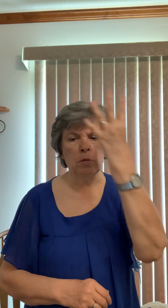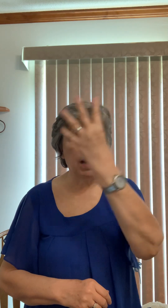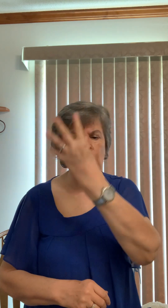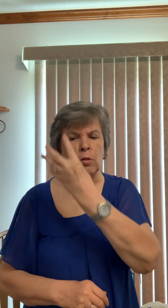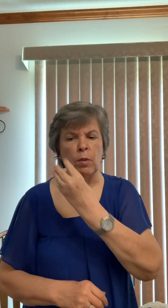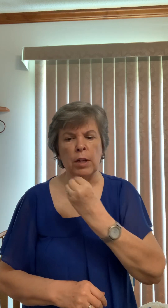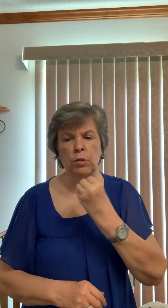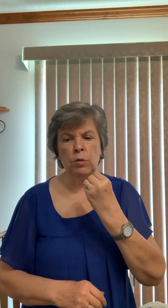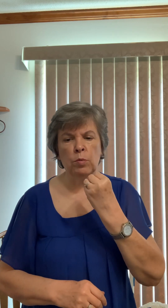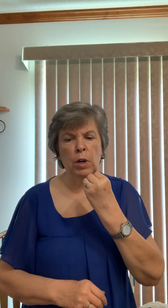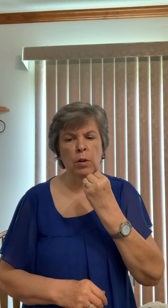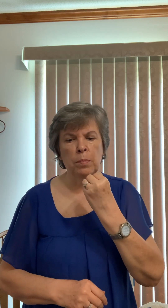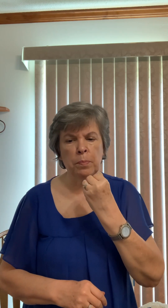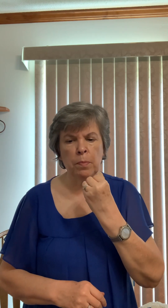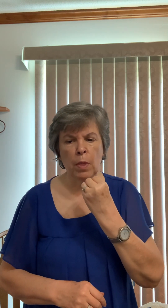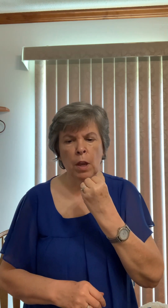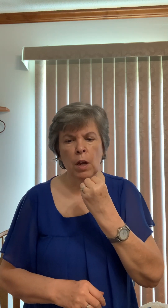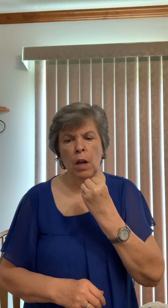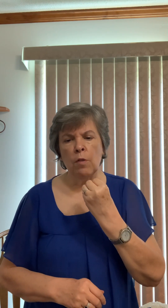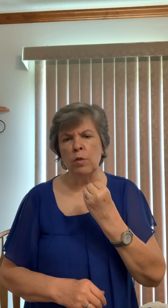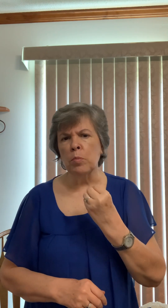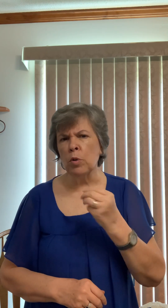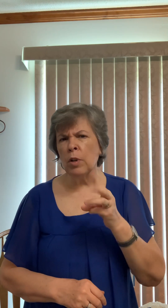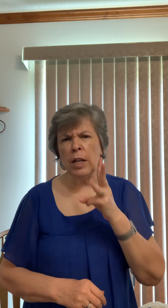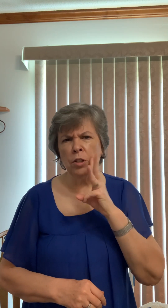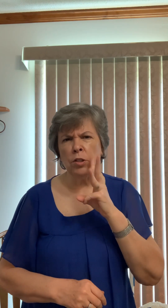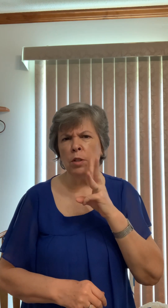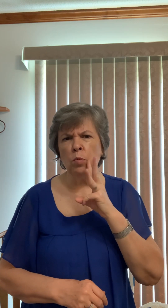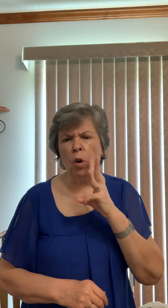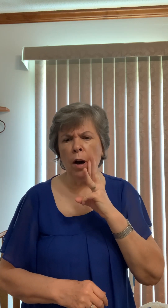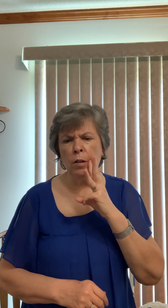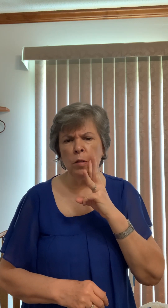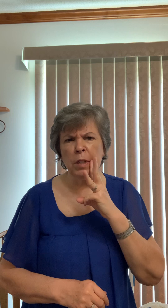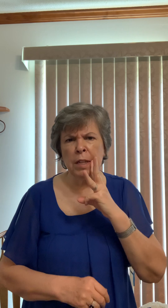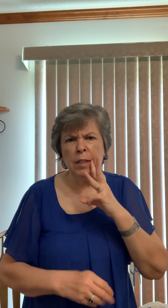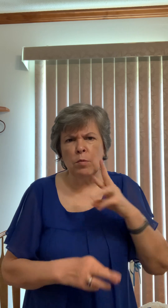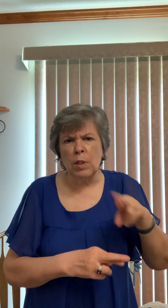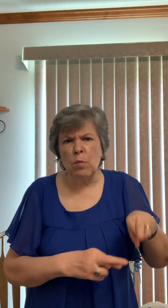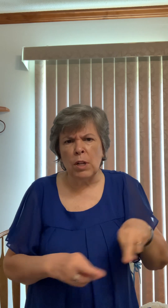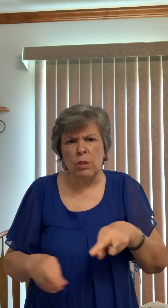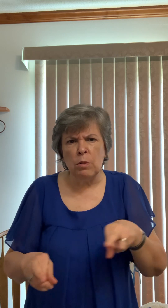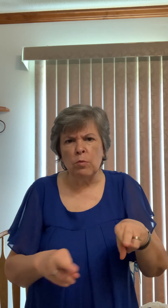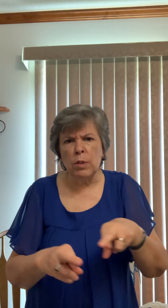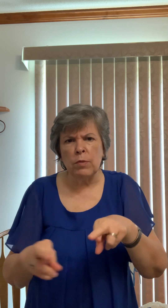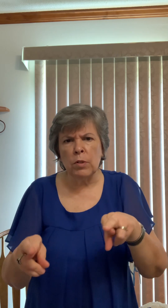mountain grandeur as well. For brook, I just did water because I didn't really want to do a river.